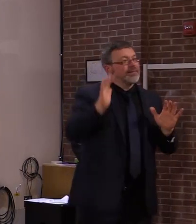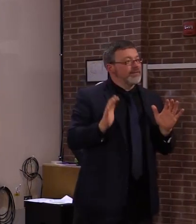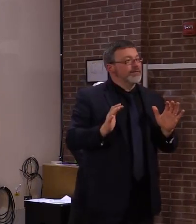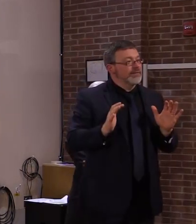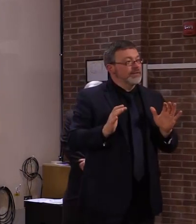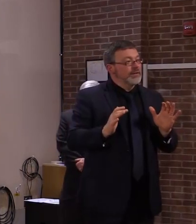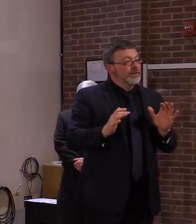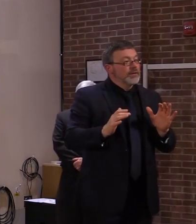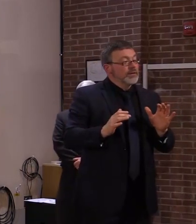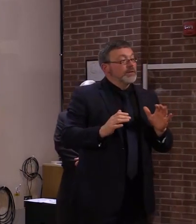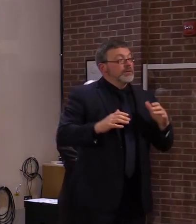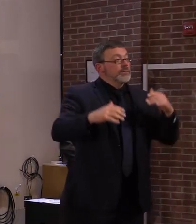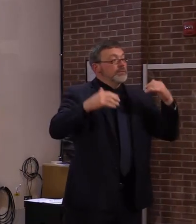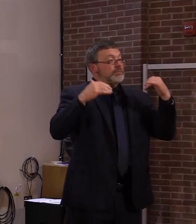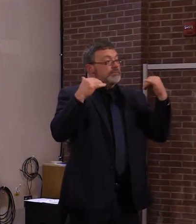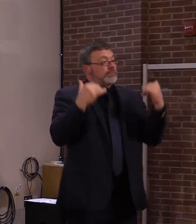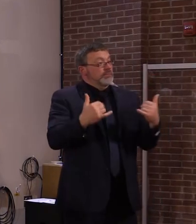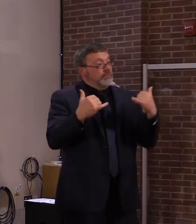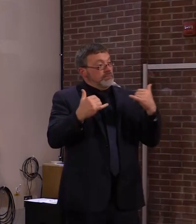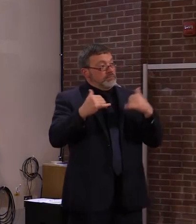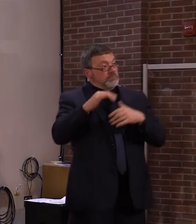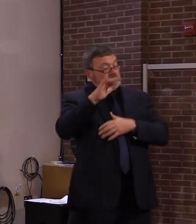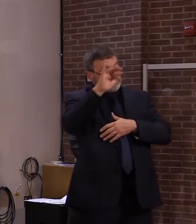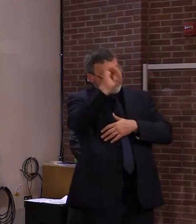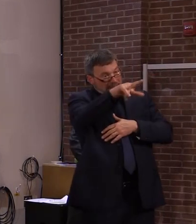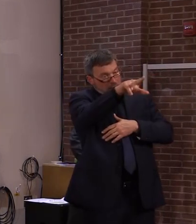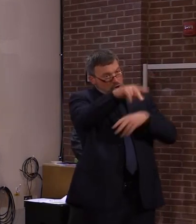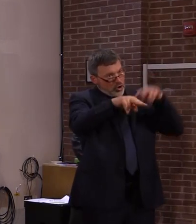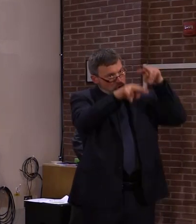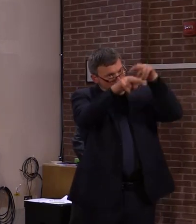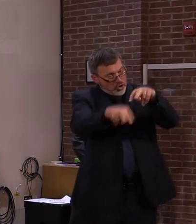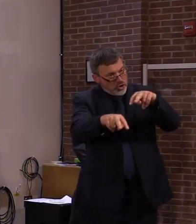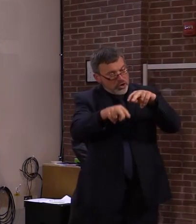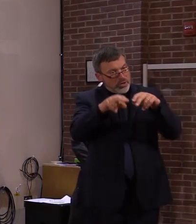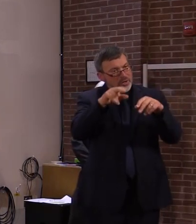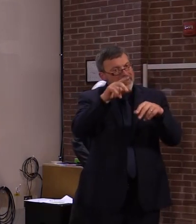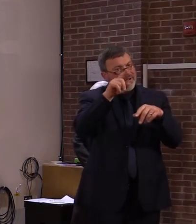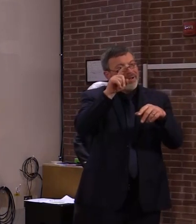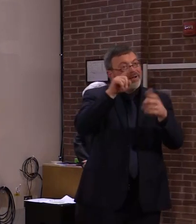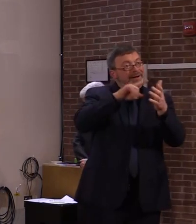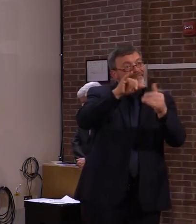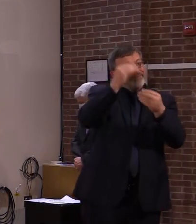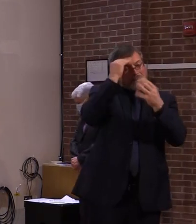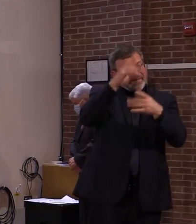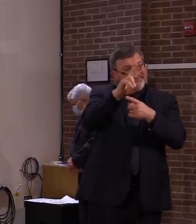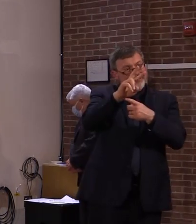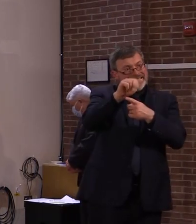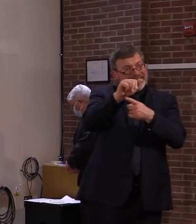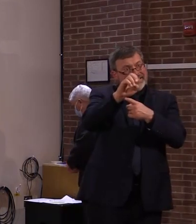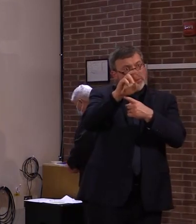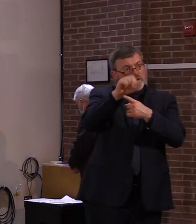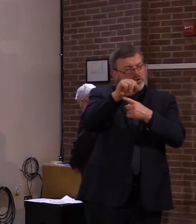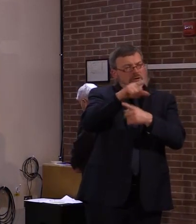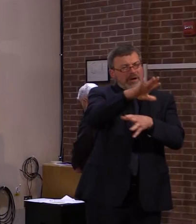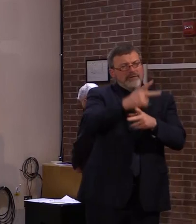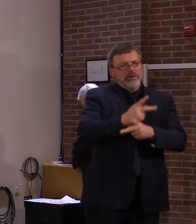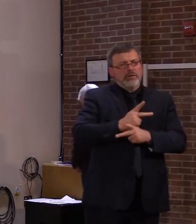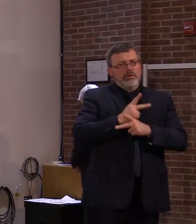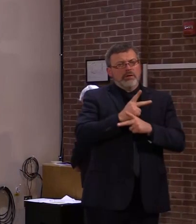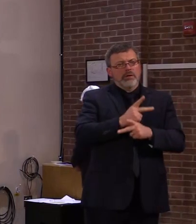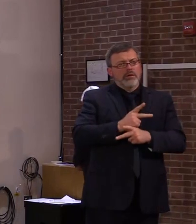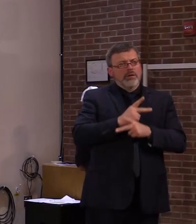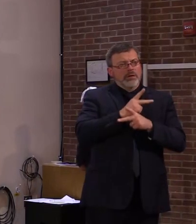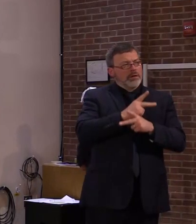occasionally physician or provider report, and most of what's in there needs to be vetted, if you will, by the